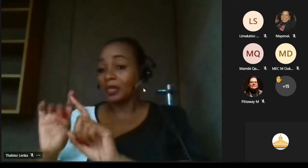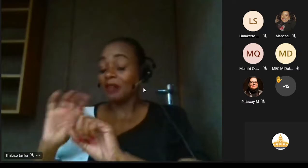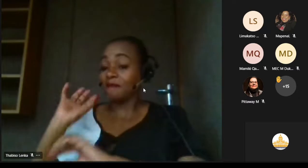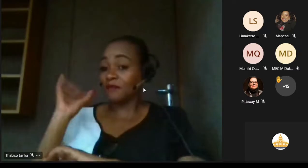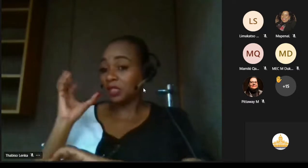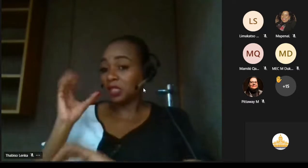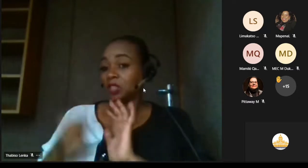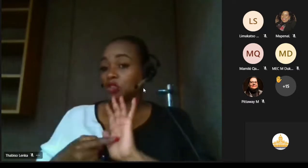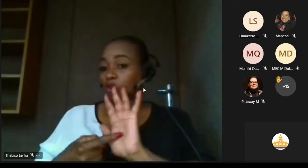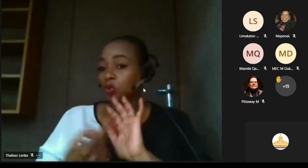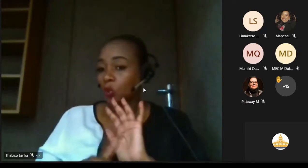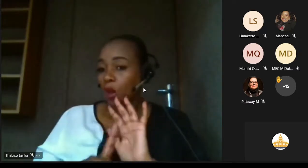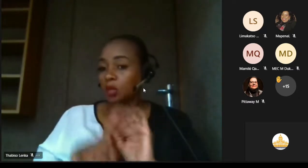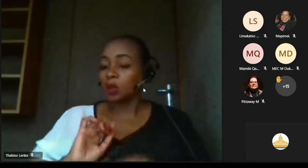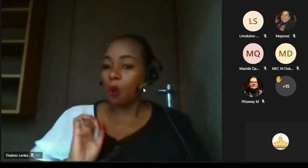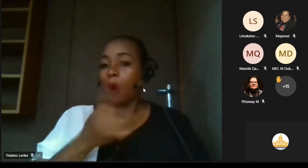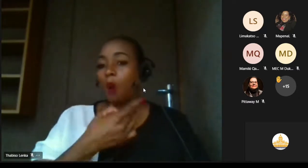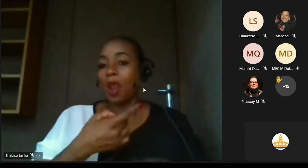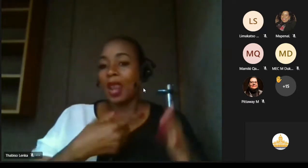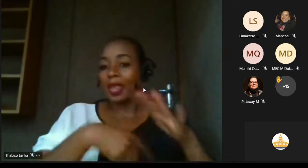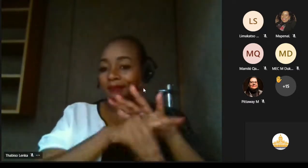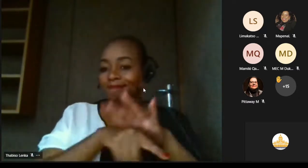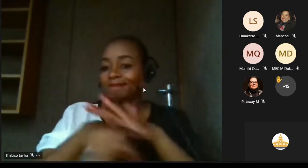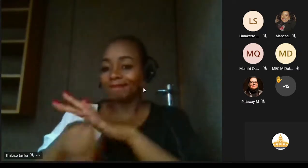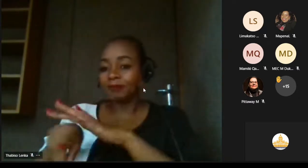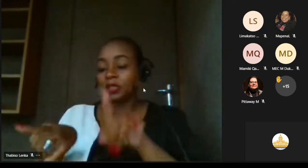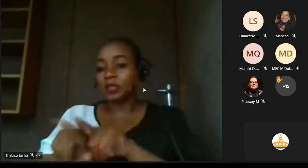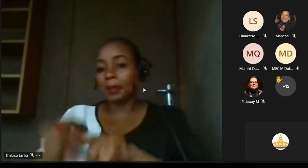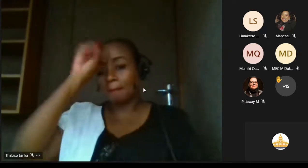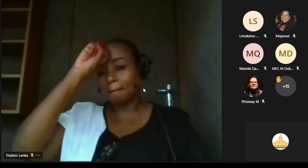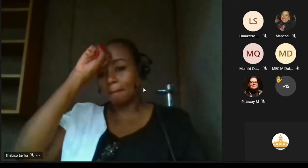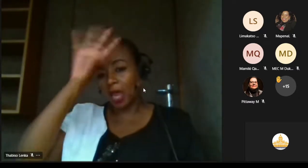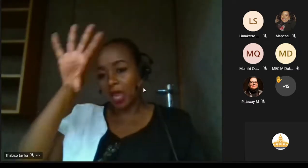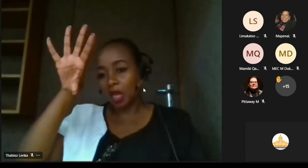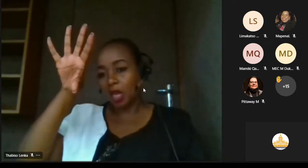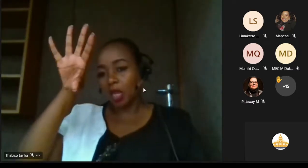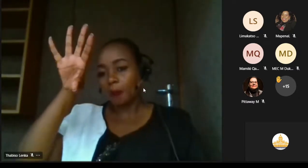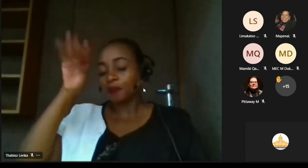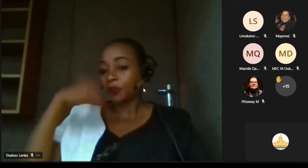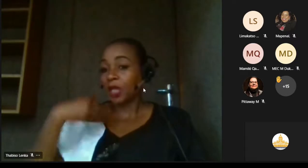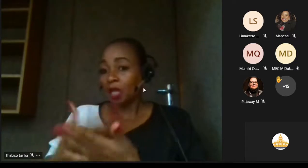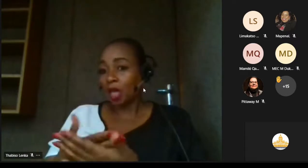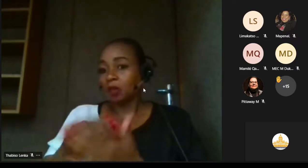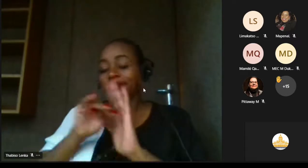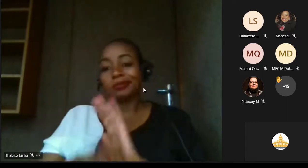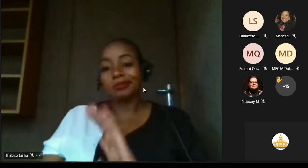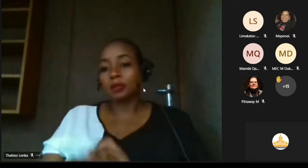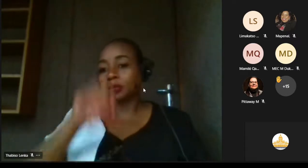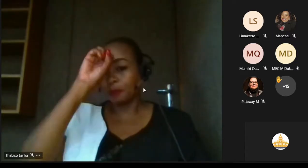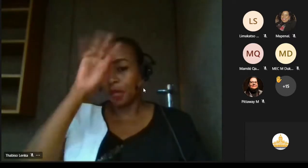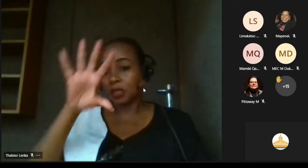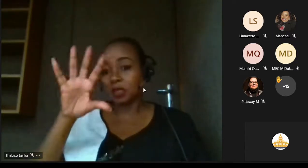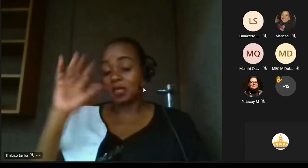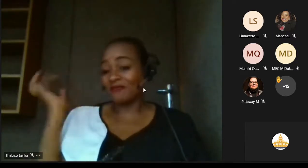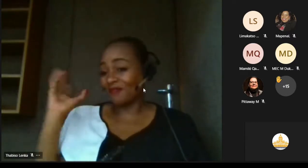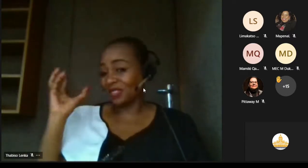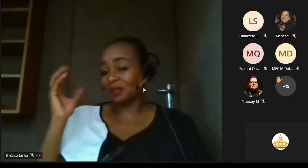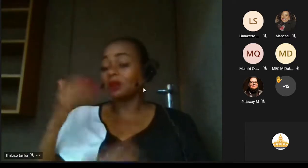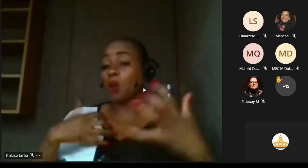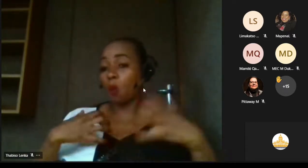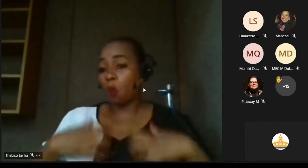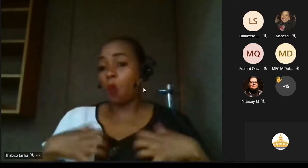State indicates all industries, including mining, are on a downward trajectory. The mining industry in the Free State is